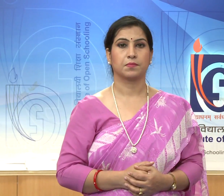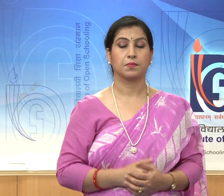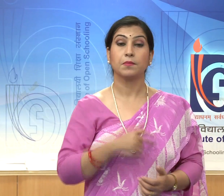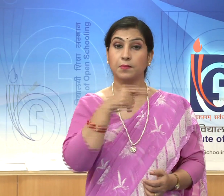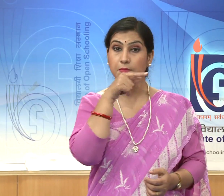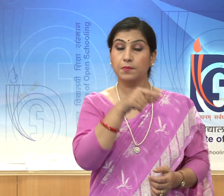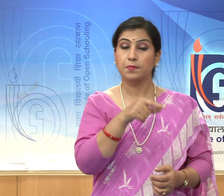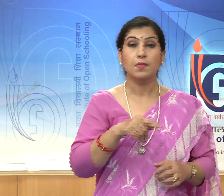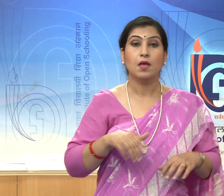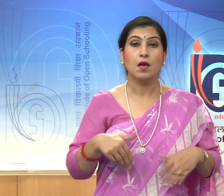is based